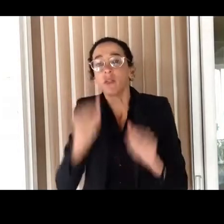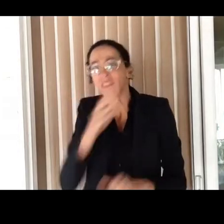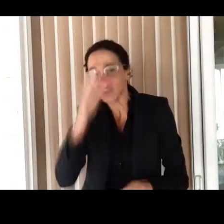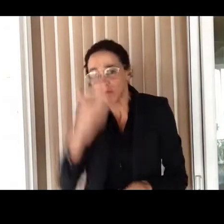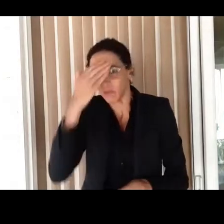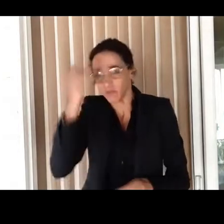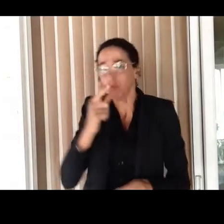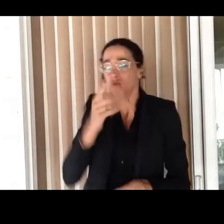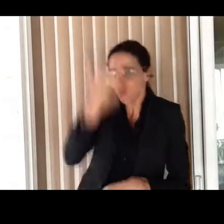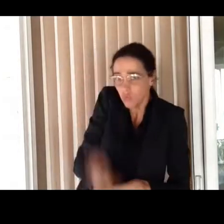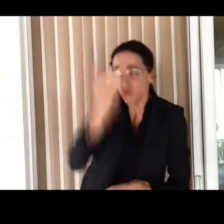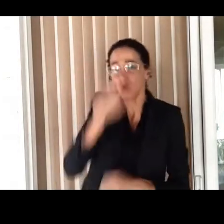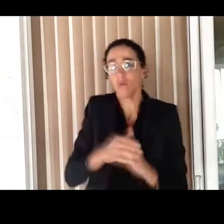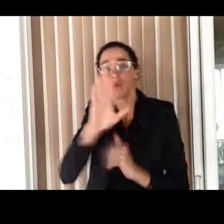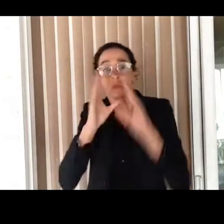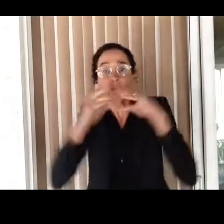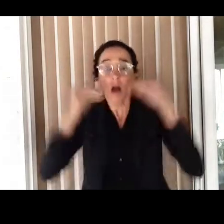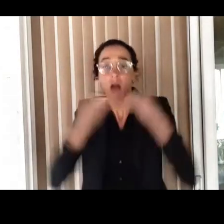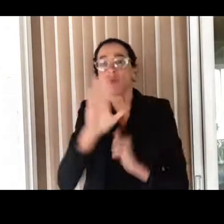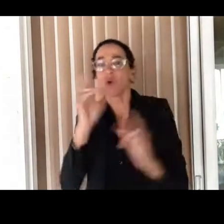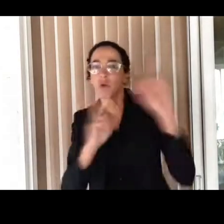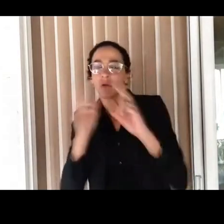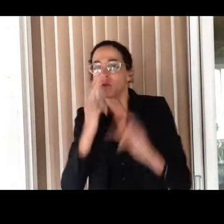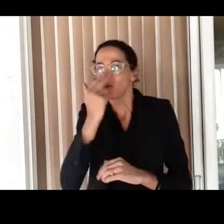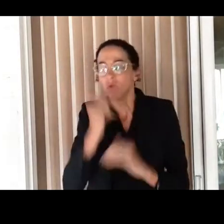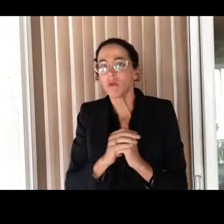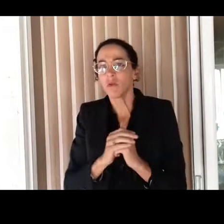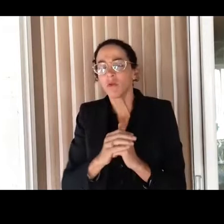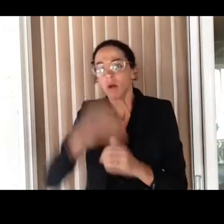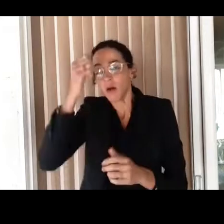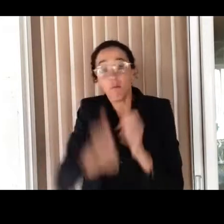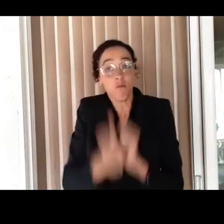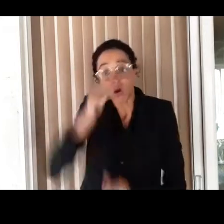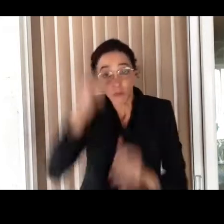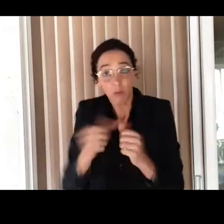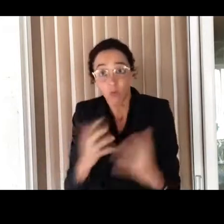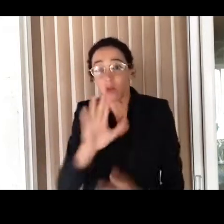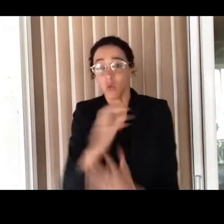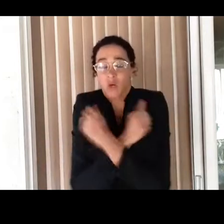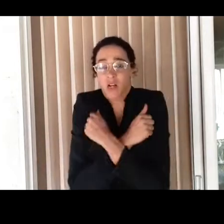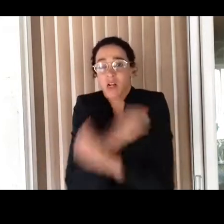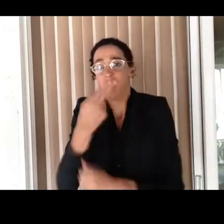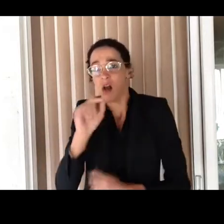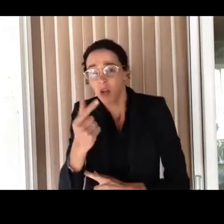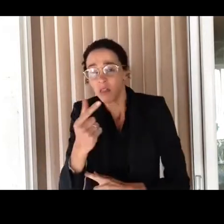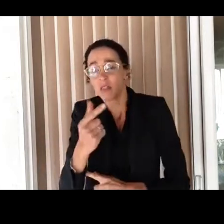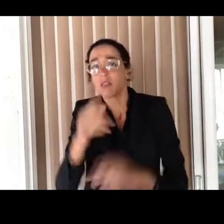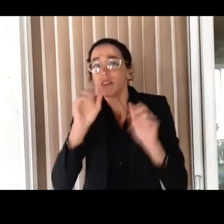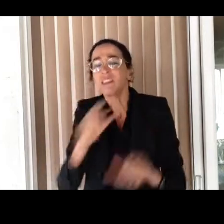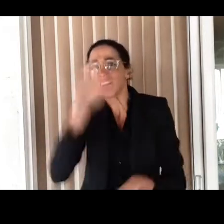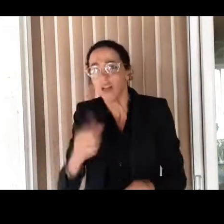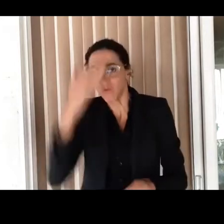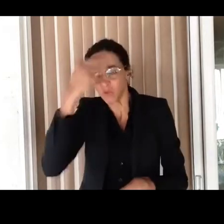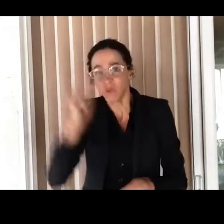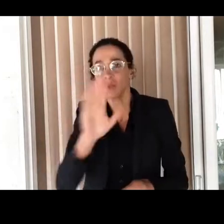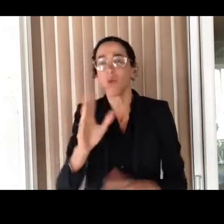smile, your humor, and most memorable to me, your hugs. I won't ever forget your bear hugs and the scratches you gave me on my